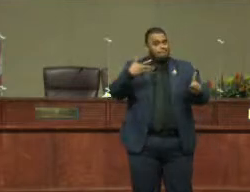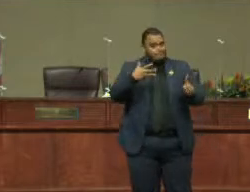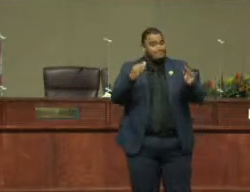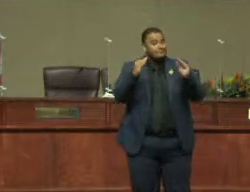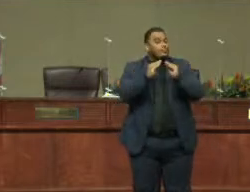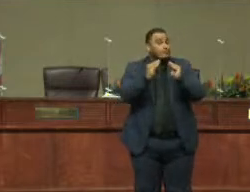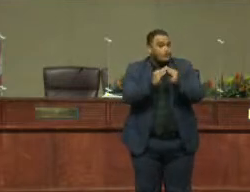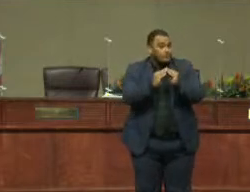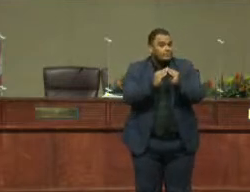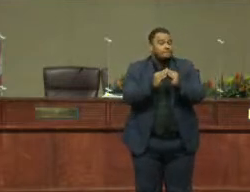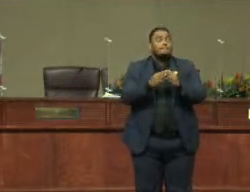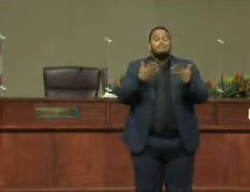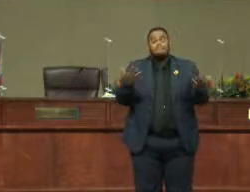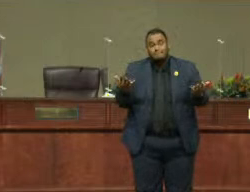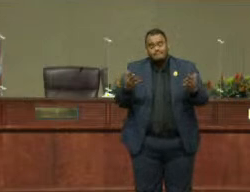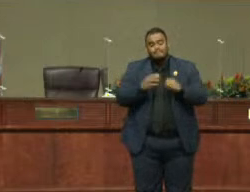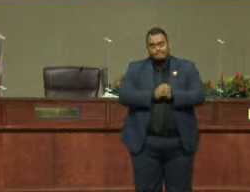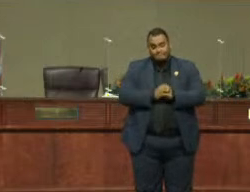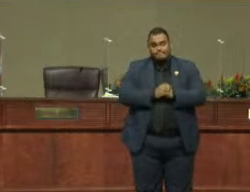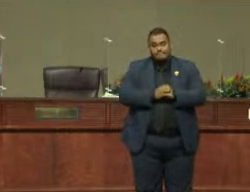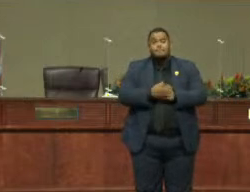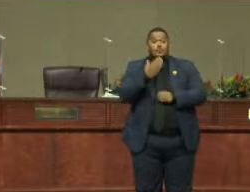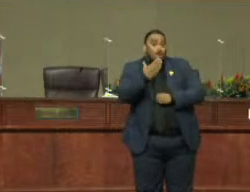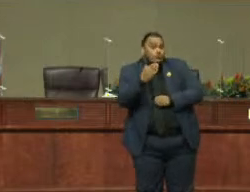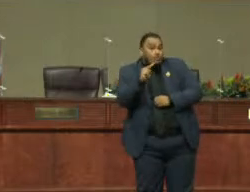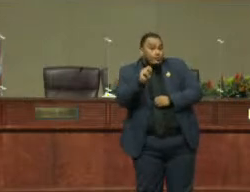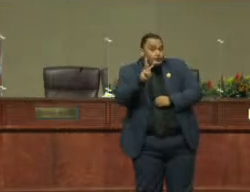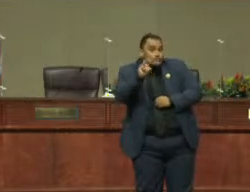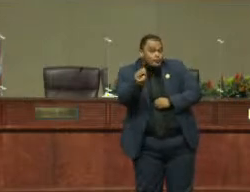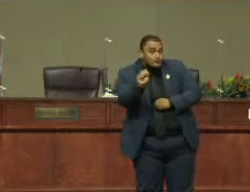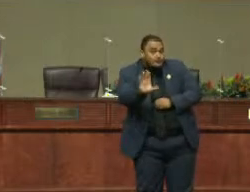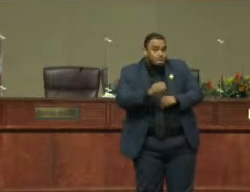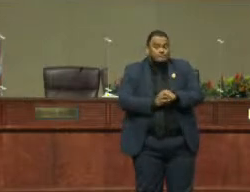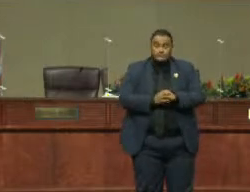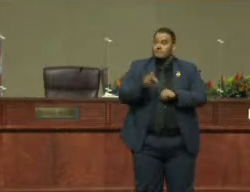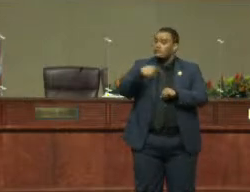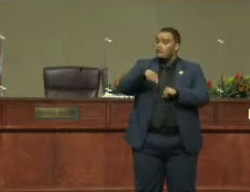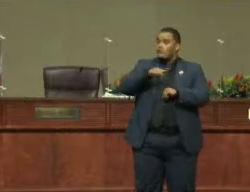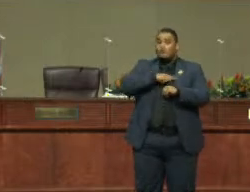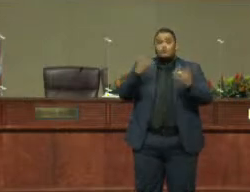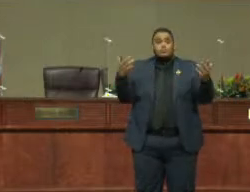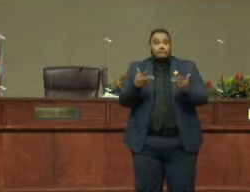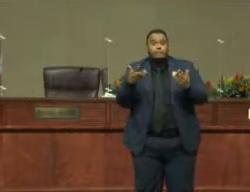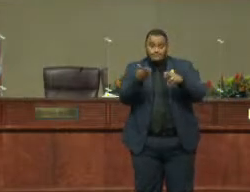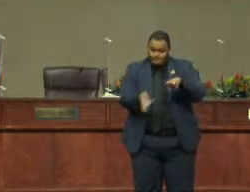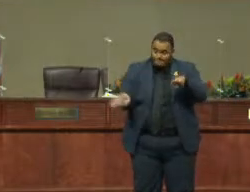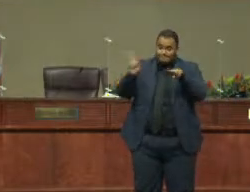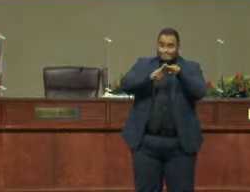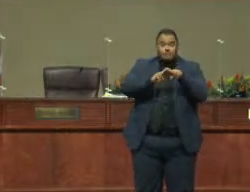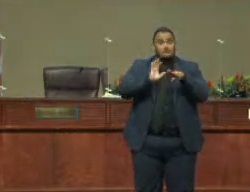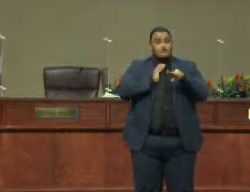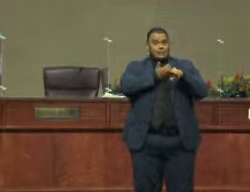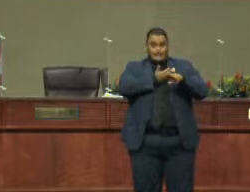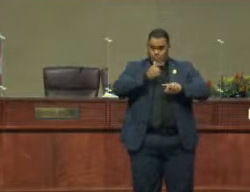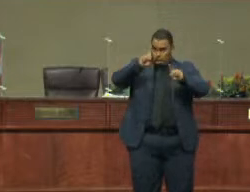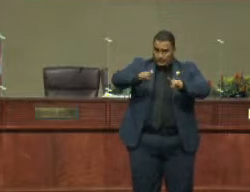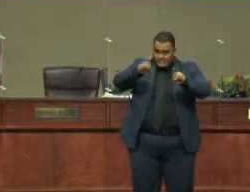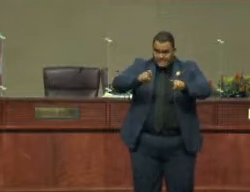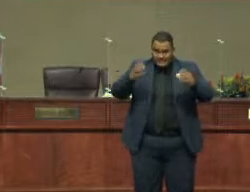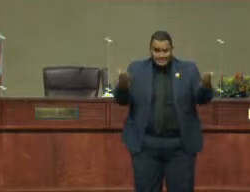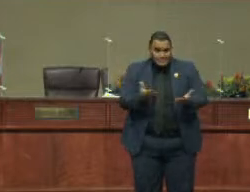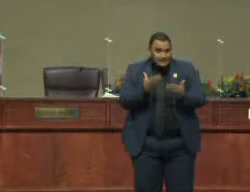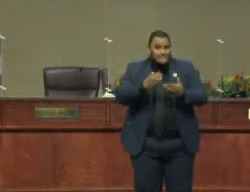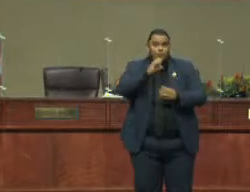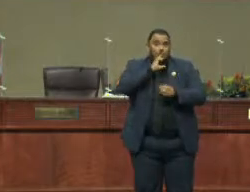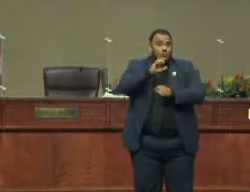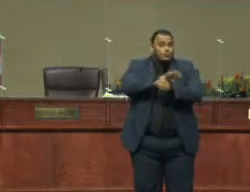good news that I will share with you. We have increased the level of testing here within Orange County because of the